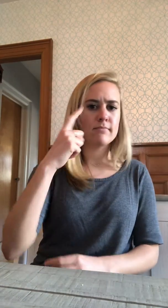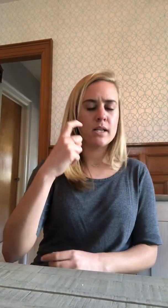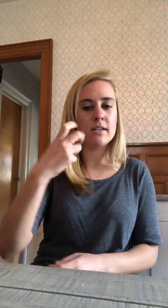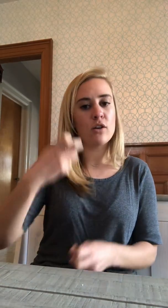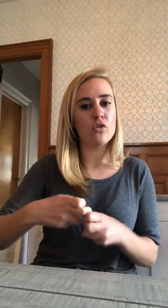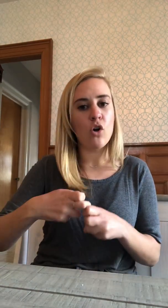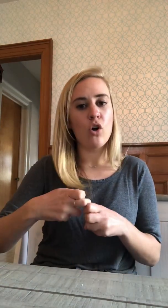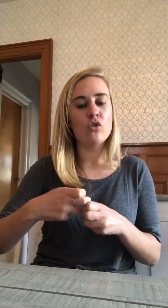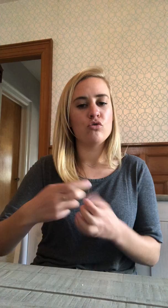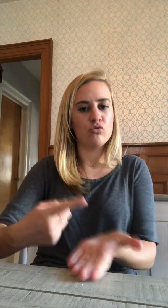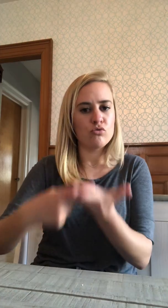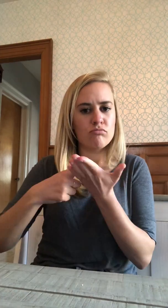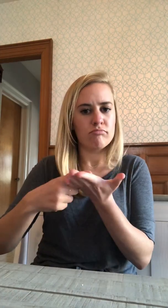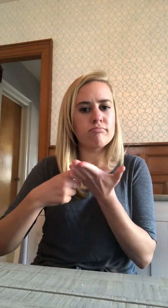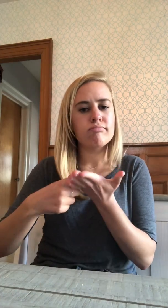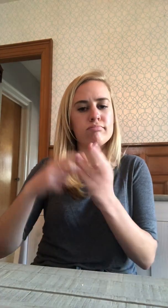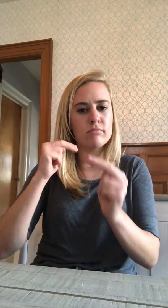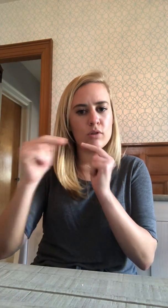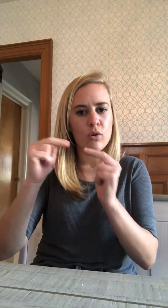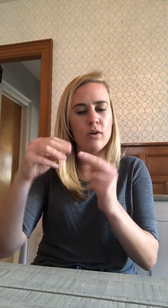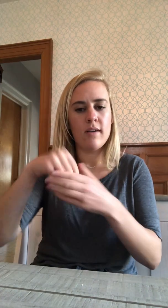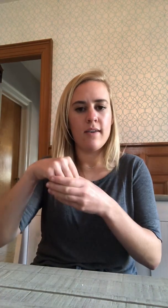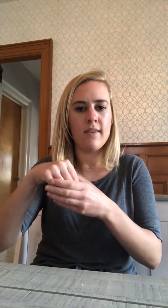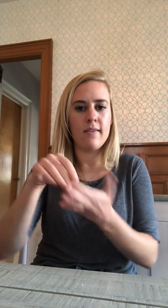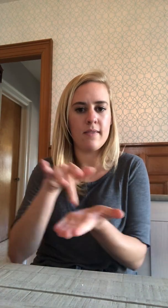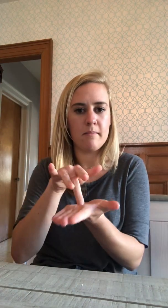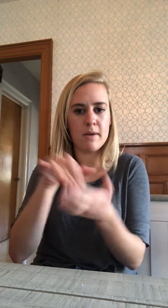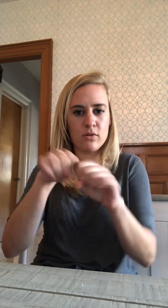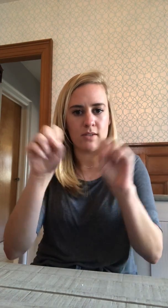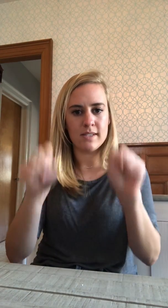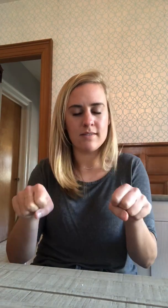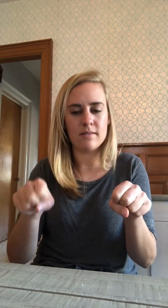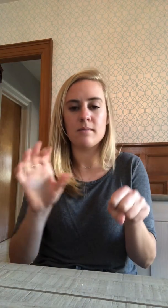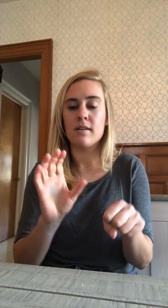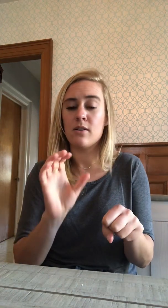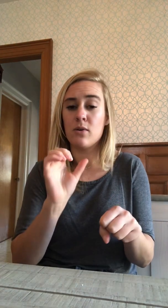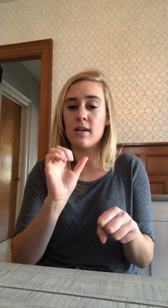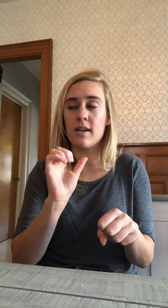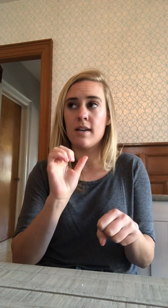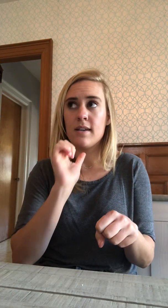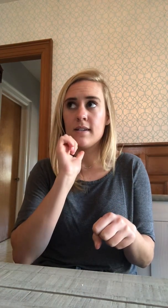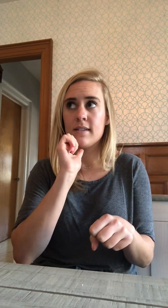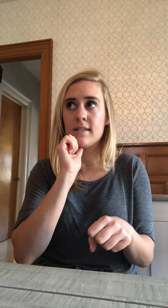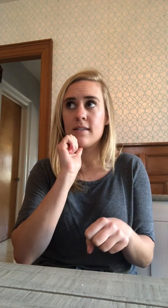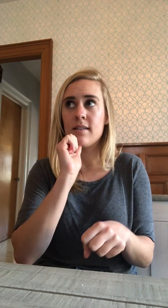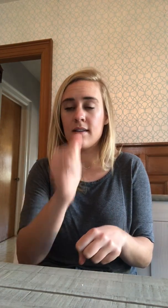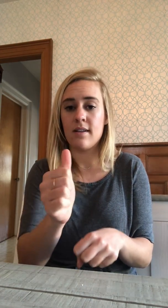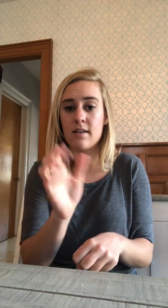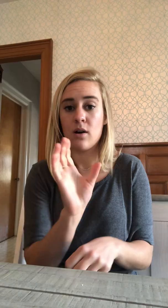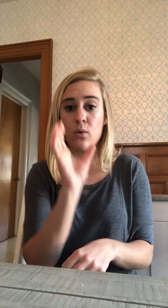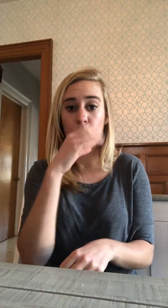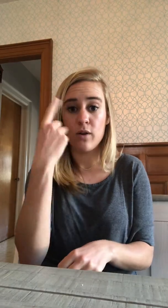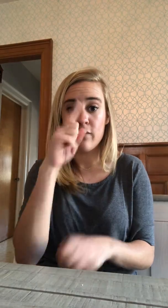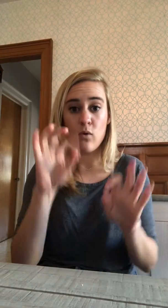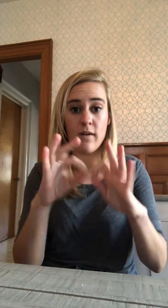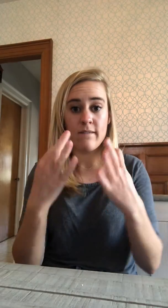the medical system. It's not unusual for a group of people, meaning family, caregivers, and patient, to walk in with a big chip on their